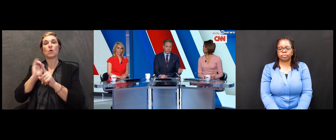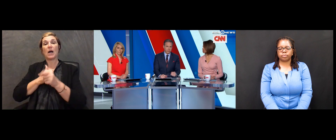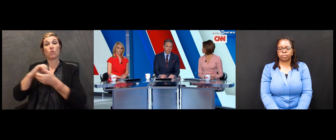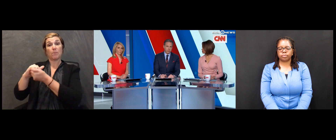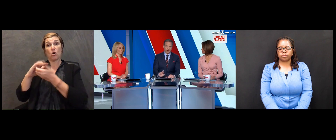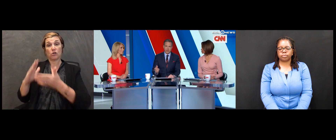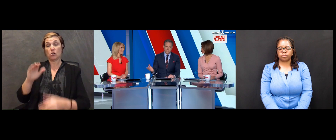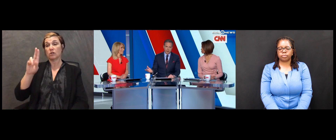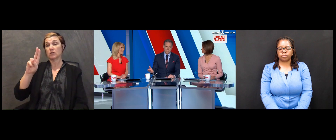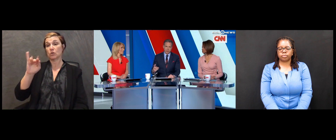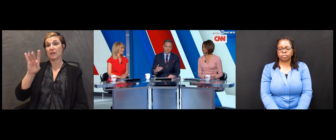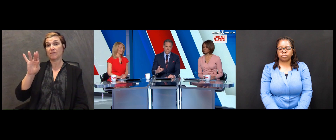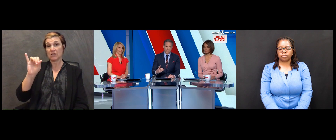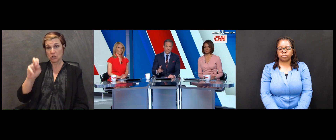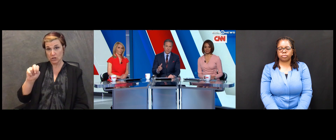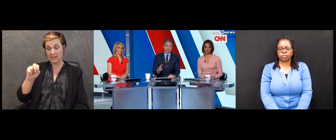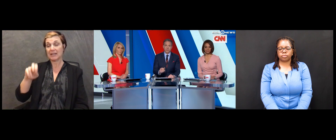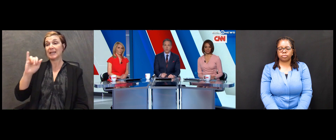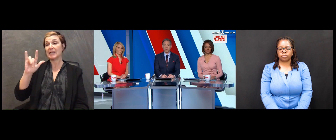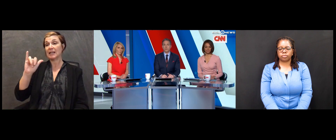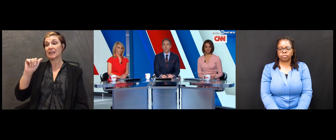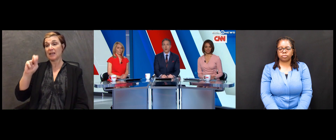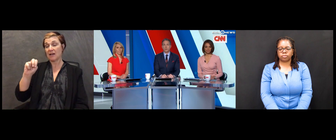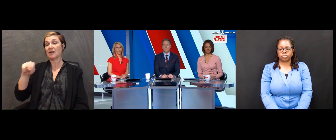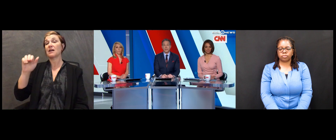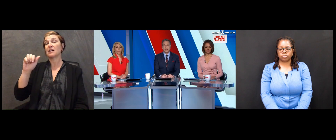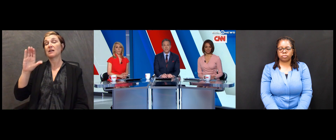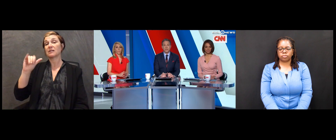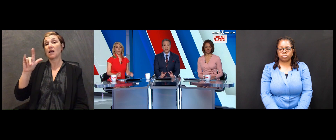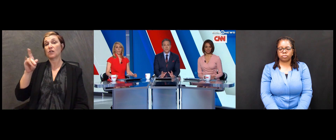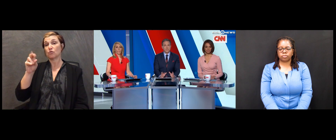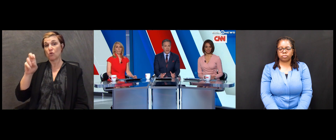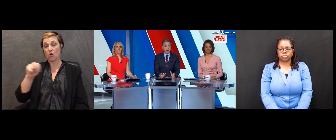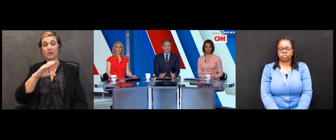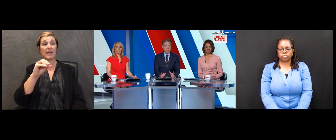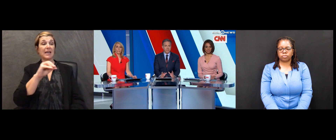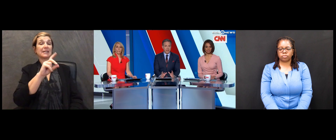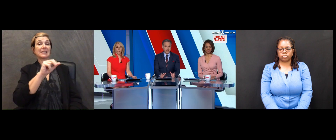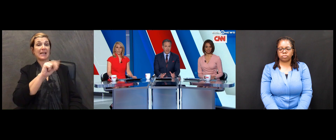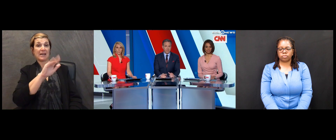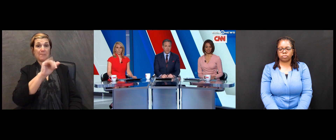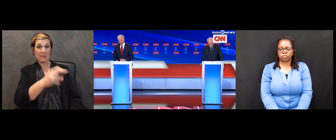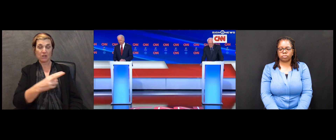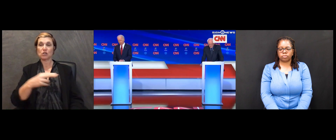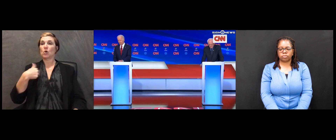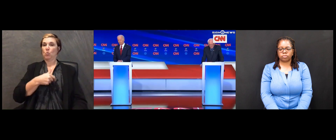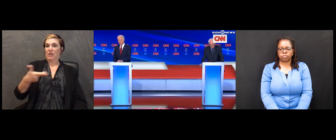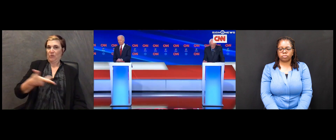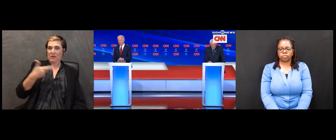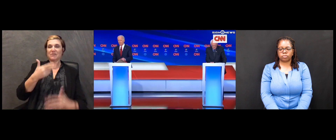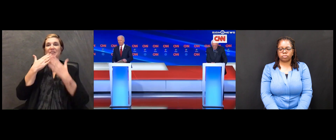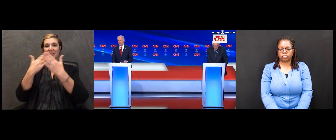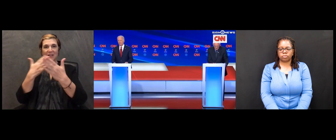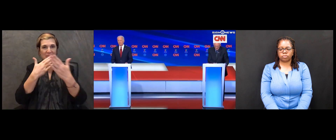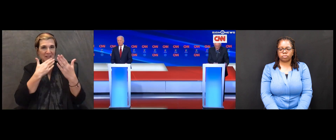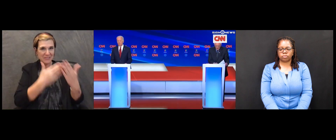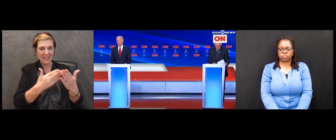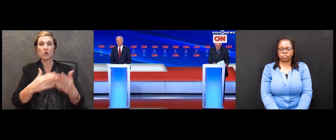Ilya Calderon and Dana Bash, I'm Jake Tapper. Thank you so much for watching. Please stay healthy, stay safe. Our coverage